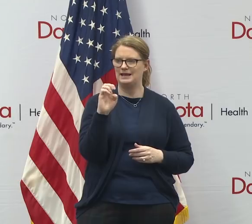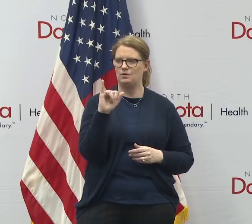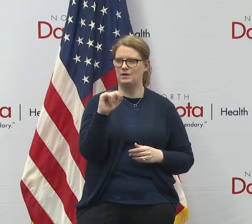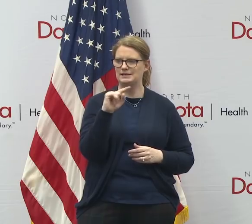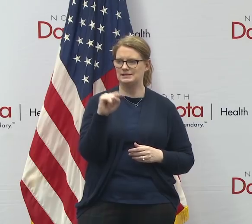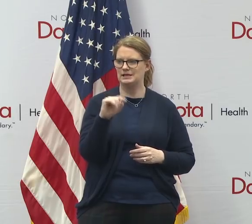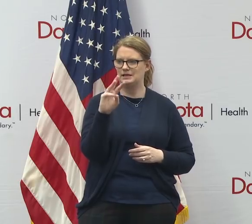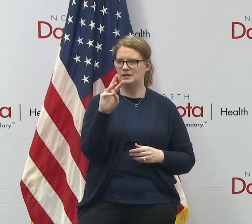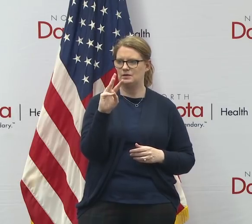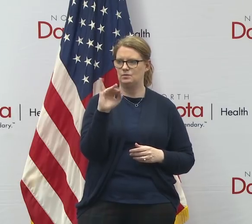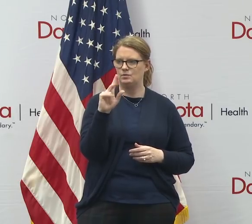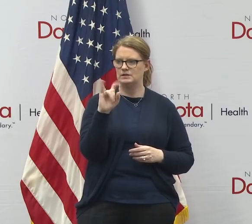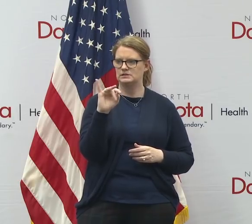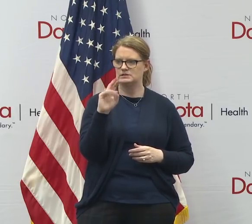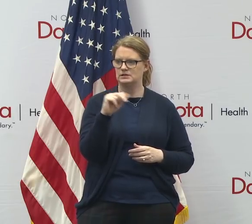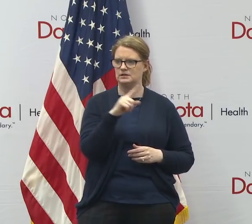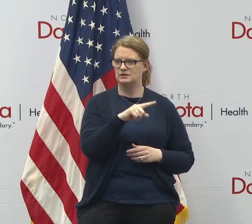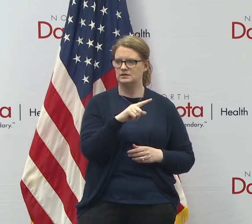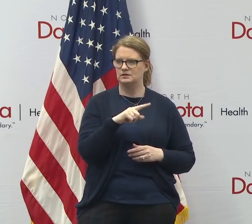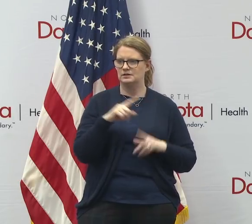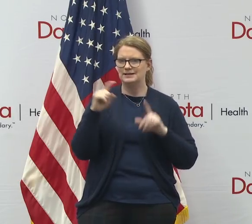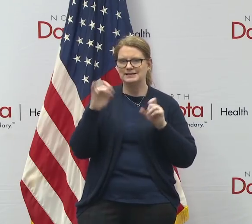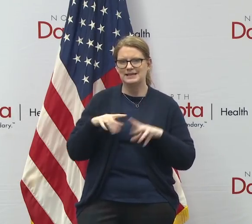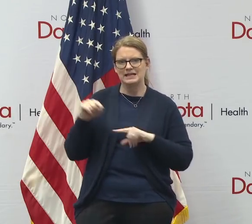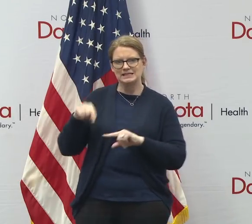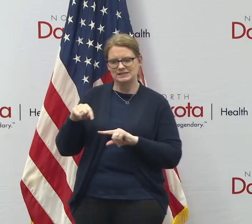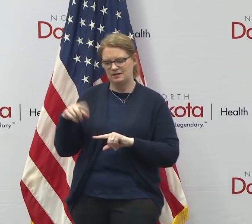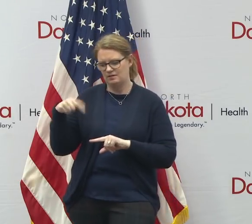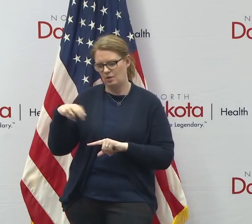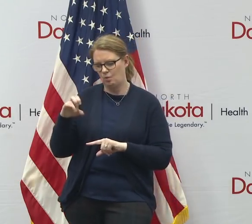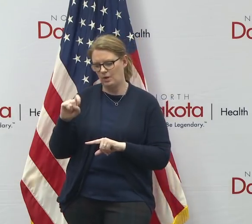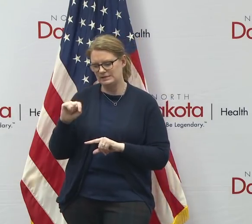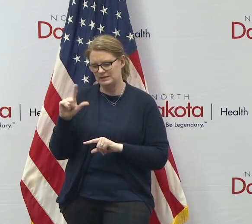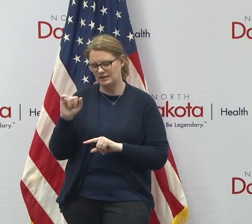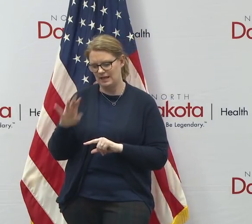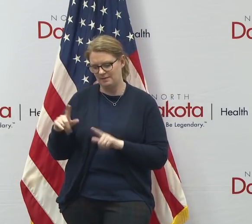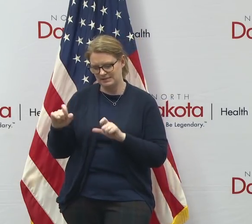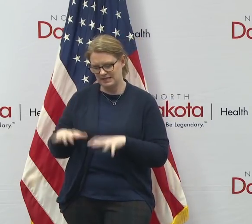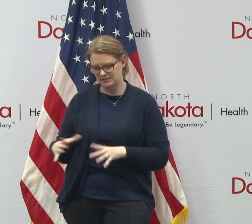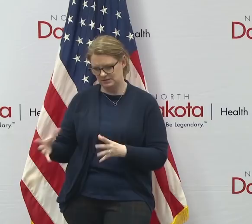Is there any update on the tests from Stanford that were sent to the private lab?